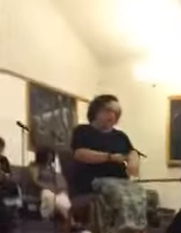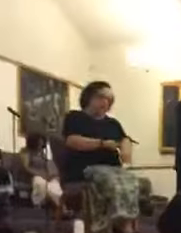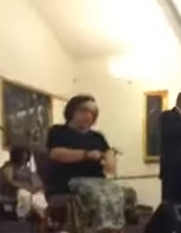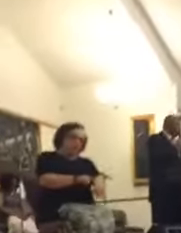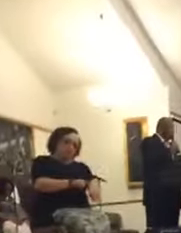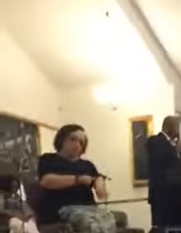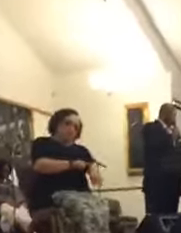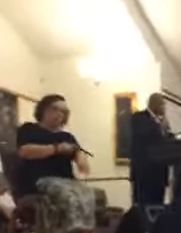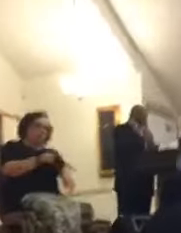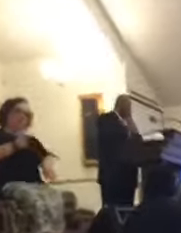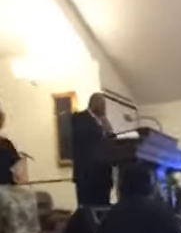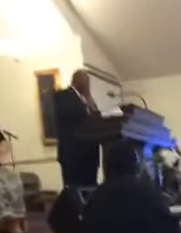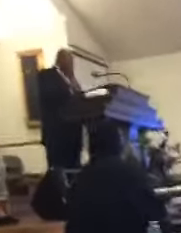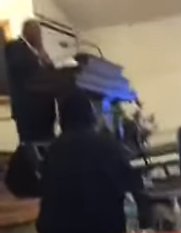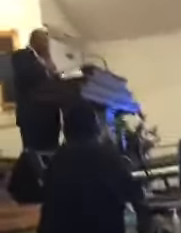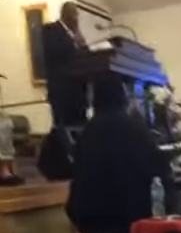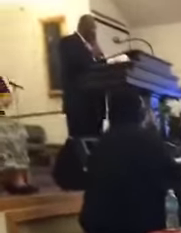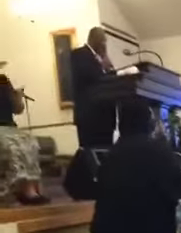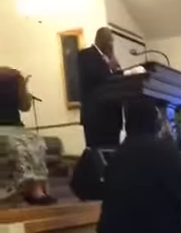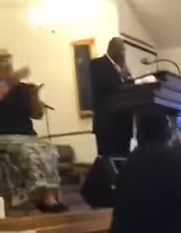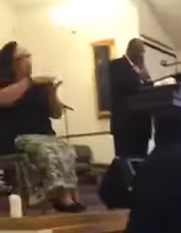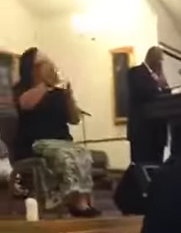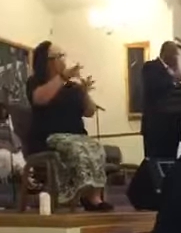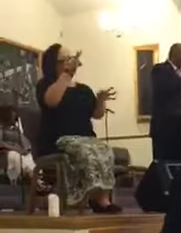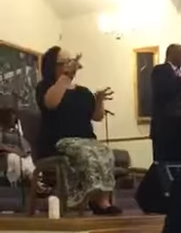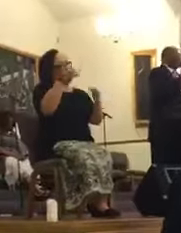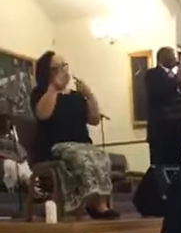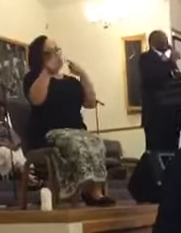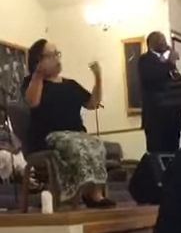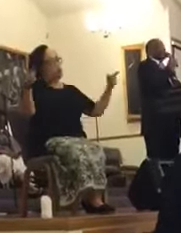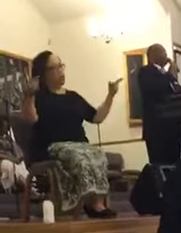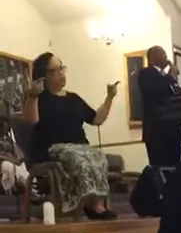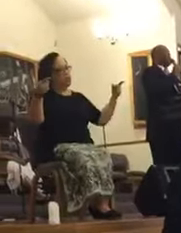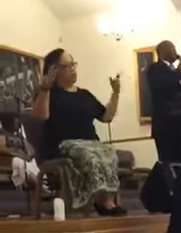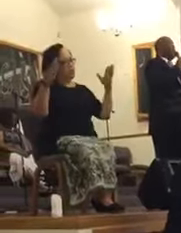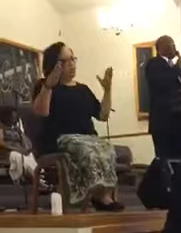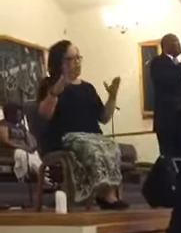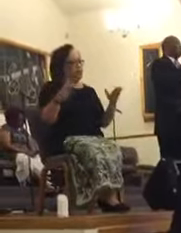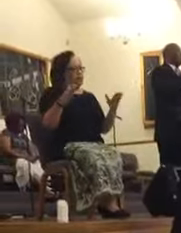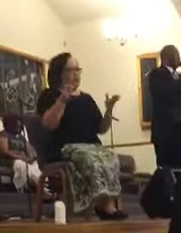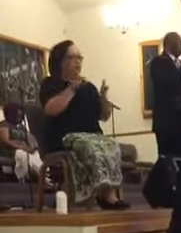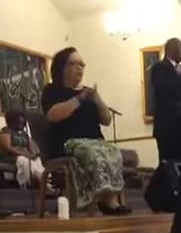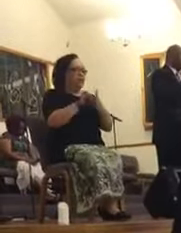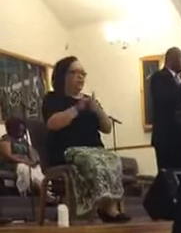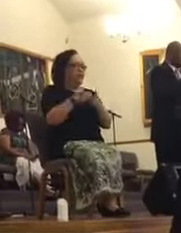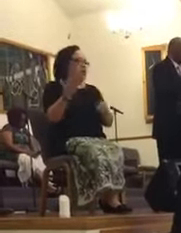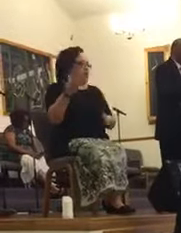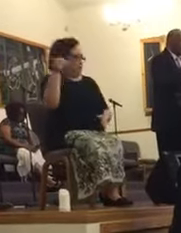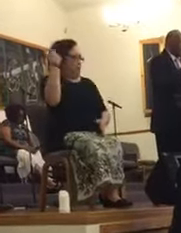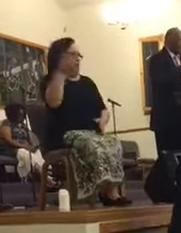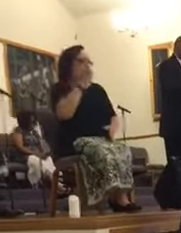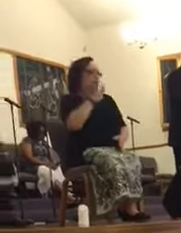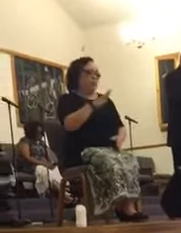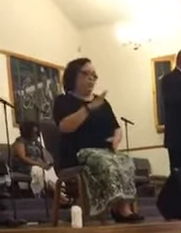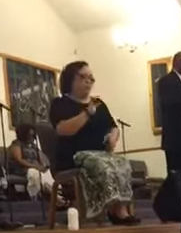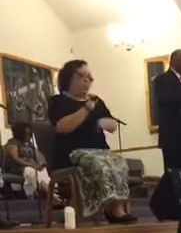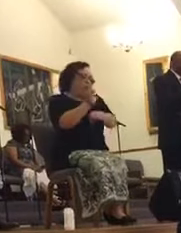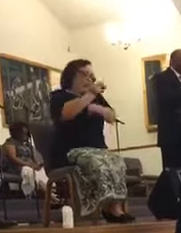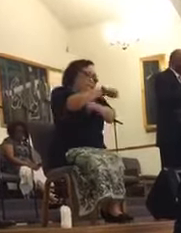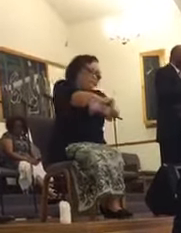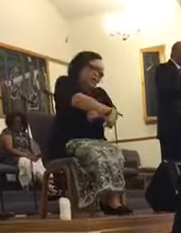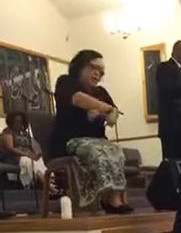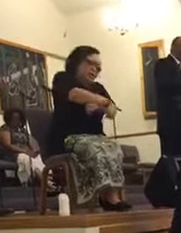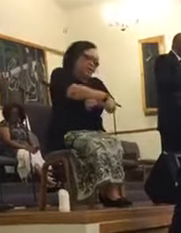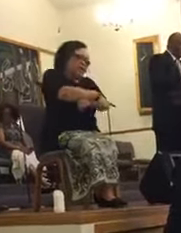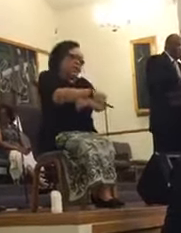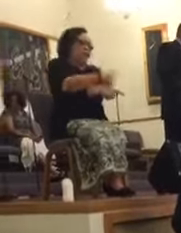Ghost witness that there's going to be bonds and afflictions waiting on